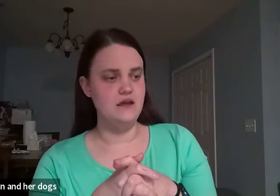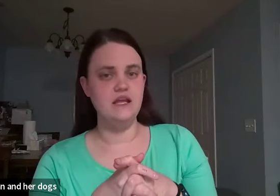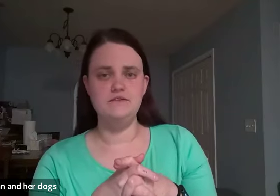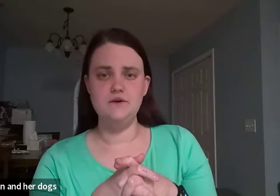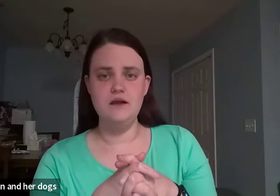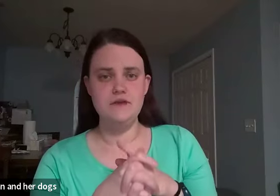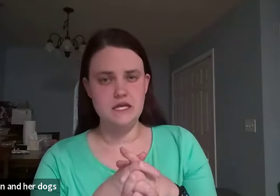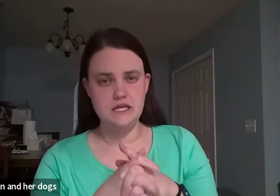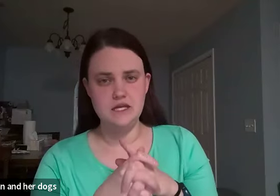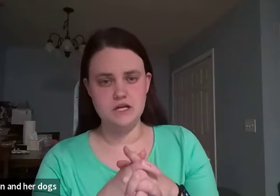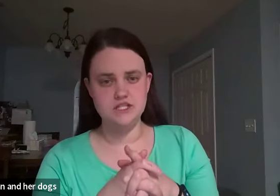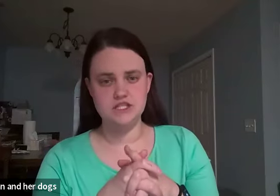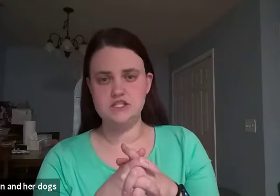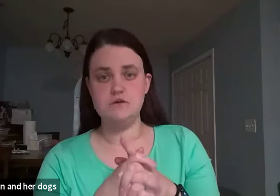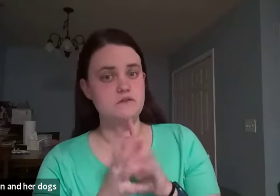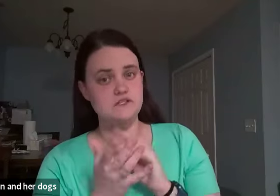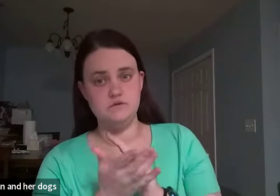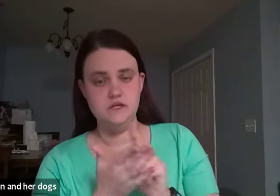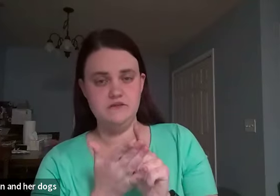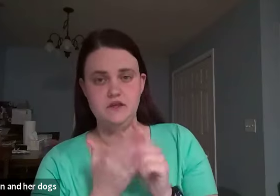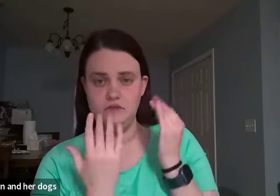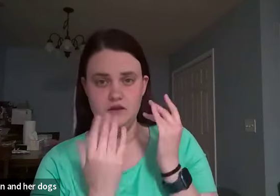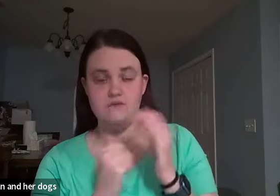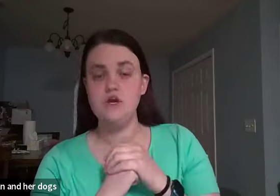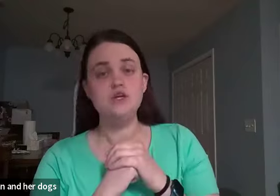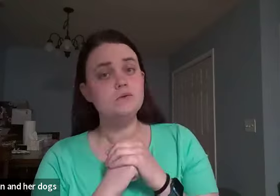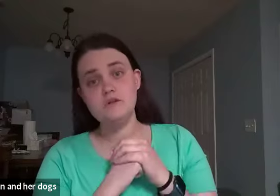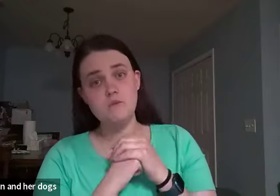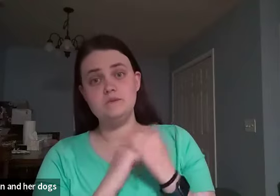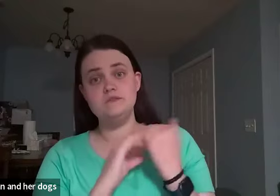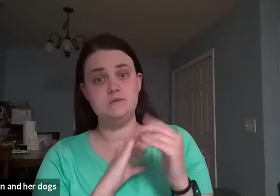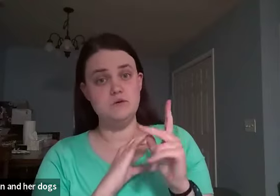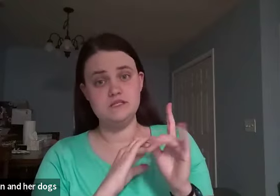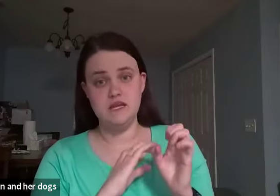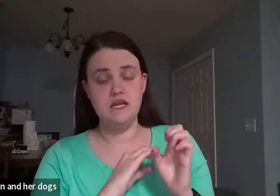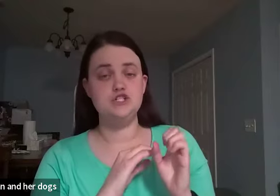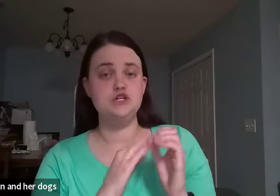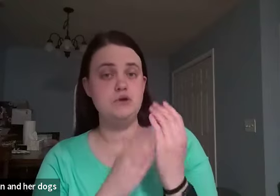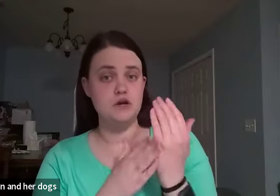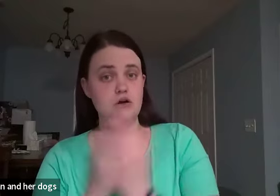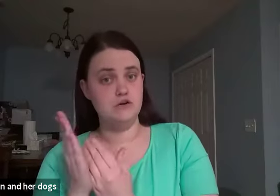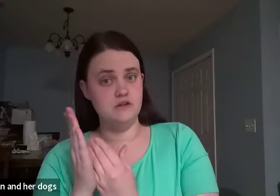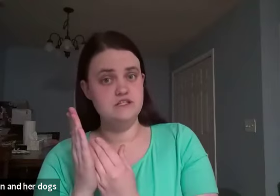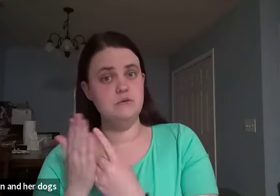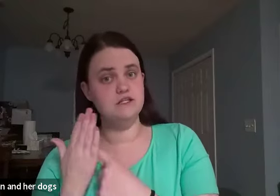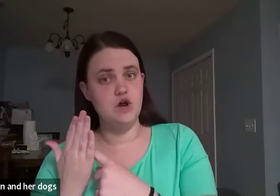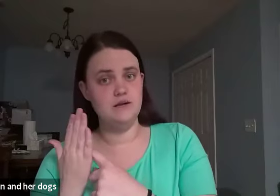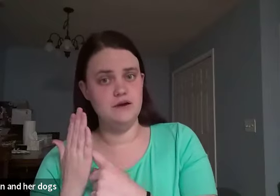that. If you have any questions throughout this week that you think of, you're more than welcome to email Miss Katie and she'll put it on our list so we can talk about